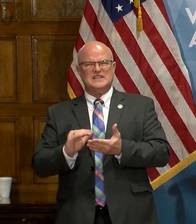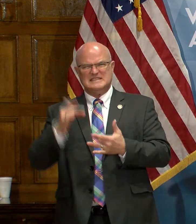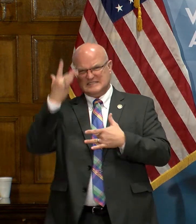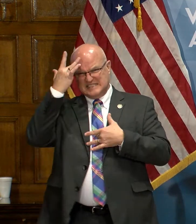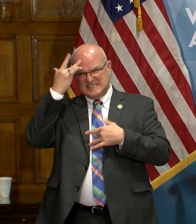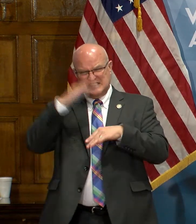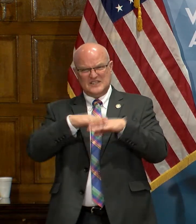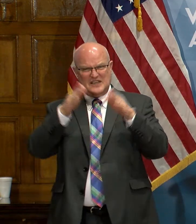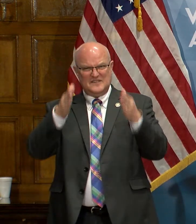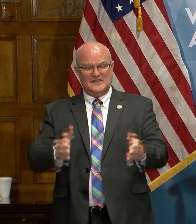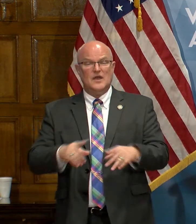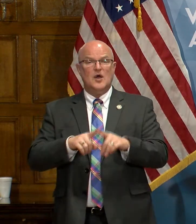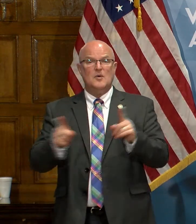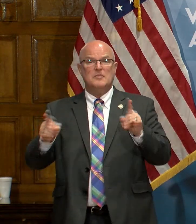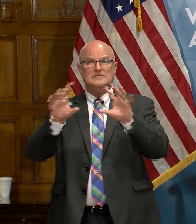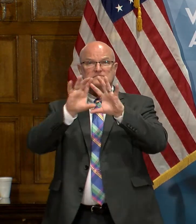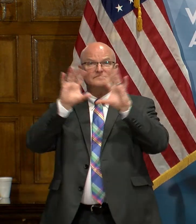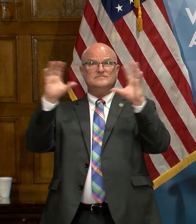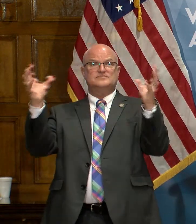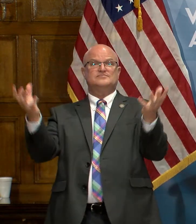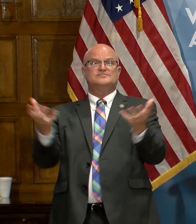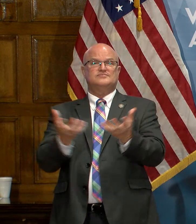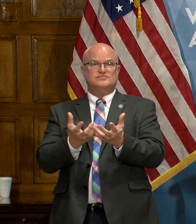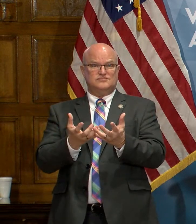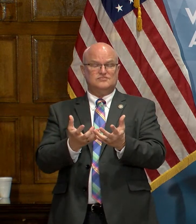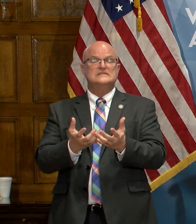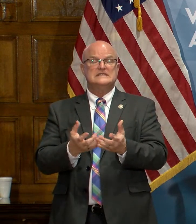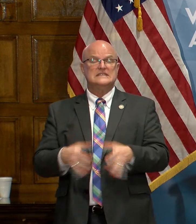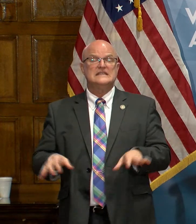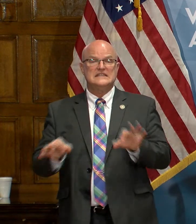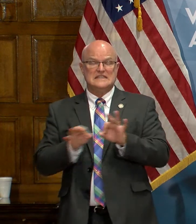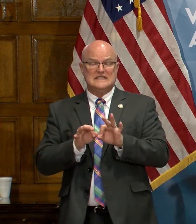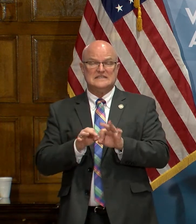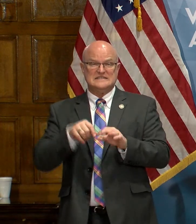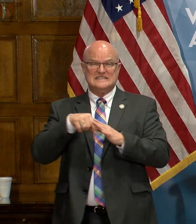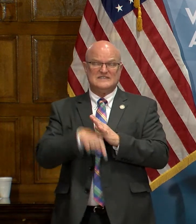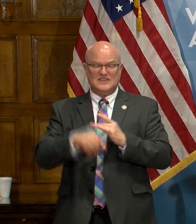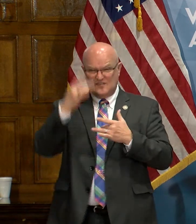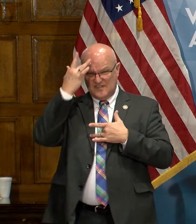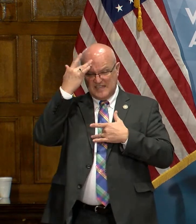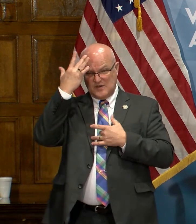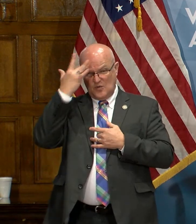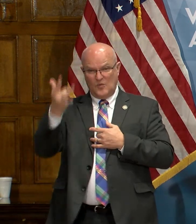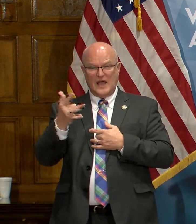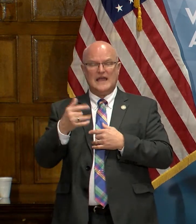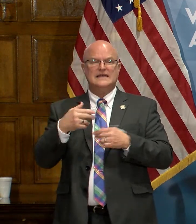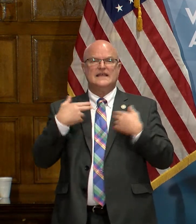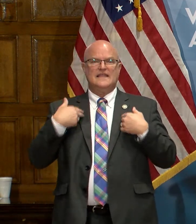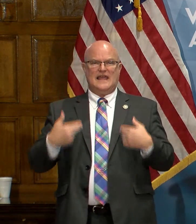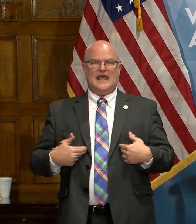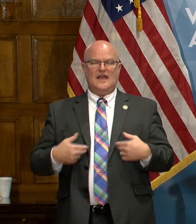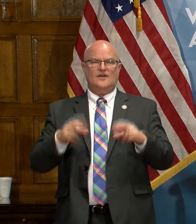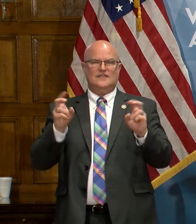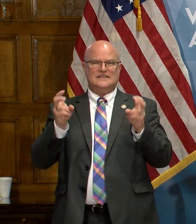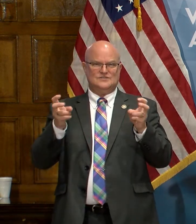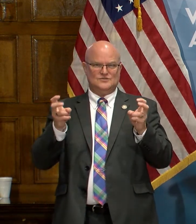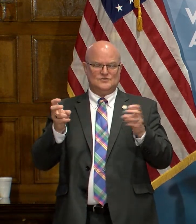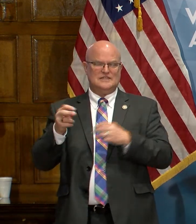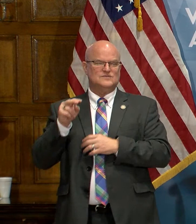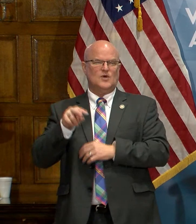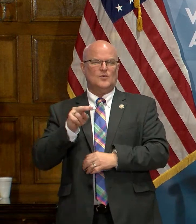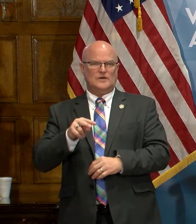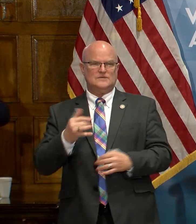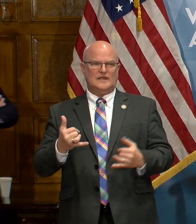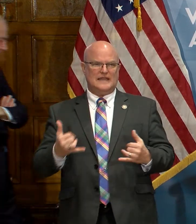individual basis, but on a societal basis, this is a very significant, very severe infection because it's taxing our healthcare system, and that's what we're keeping an eye on.